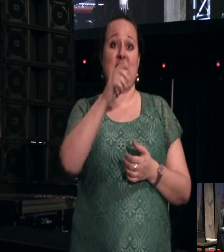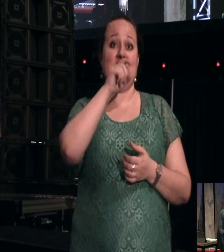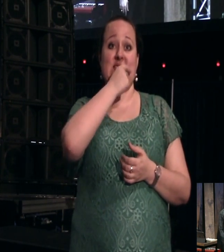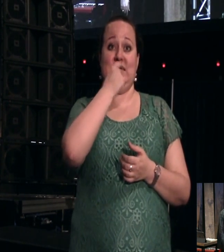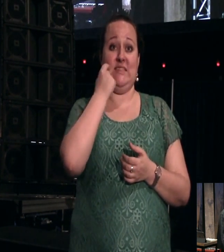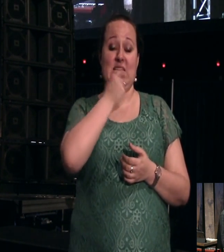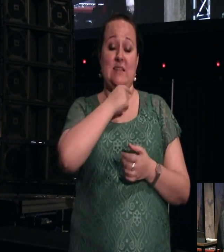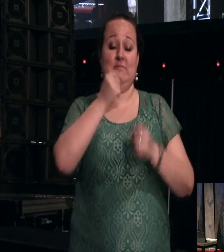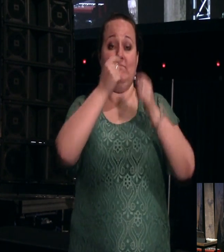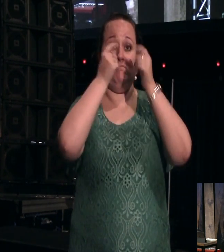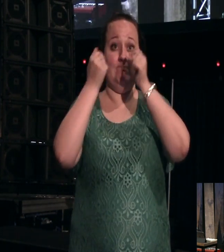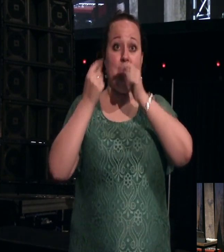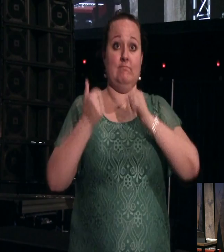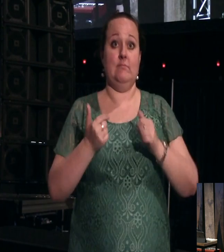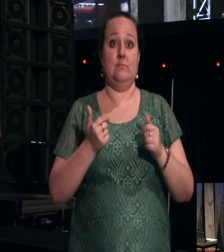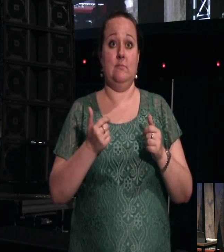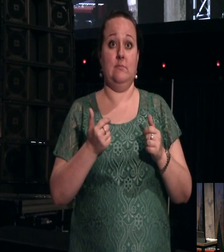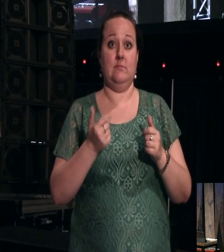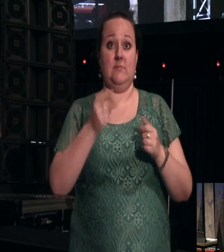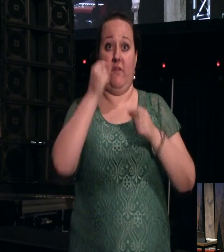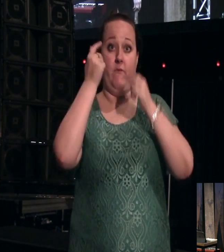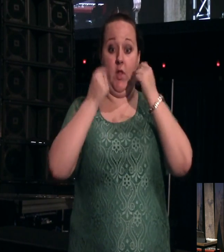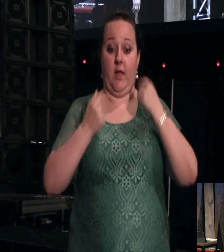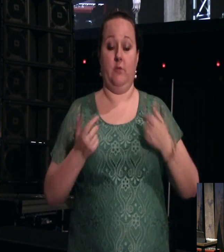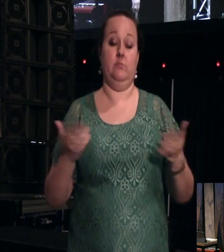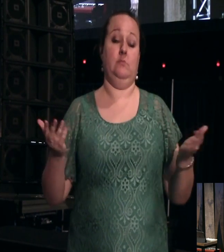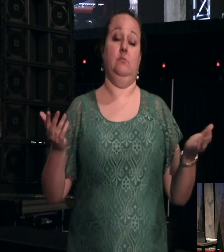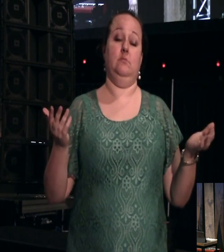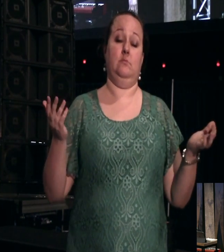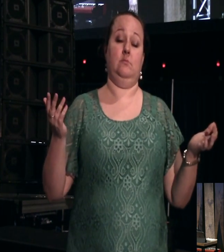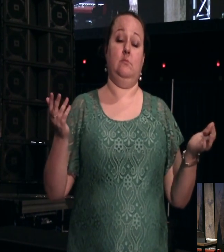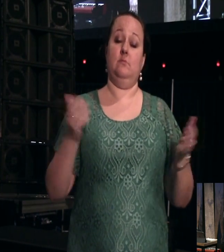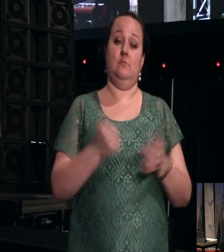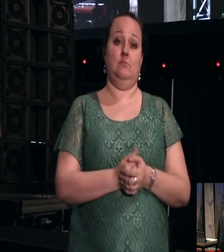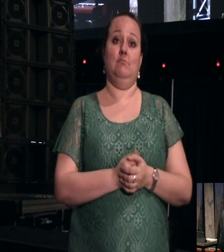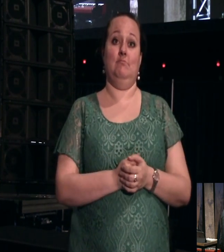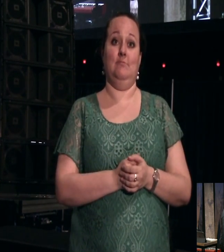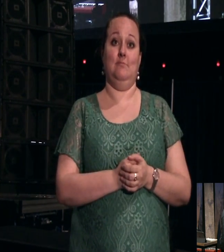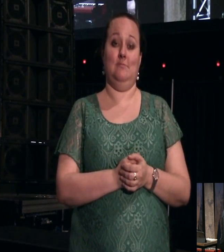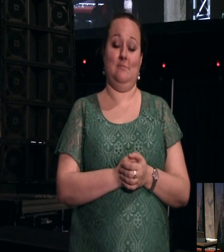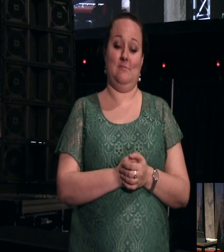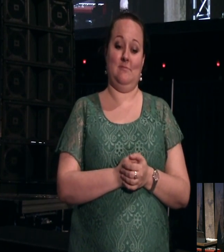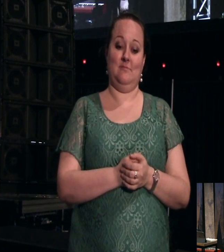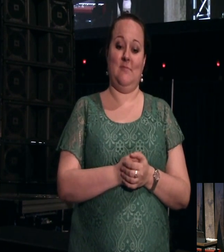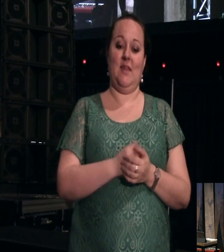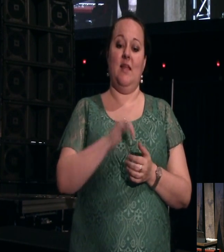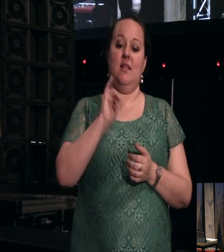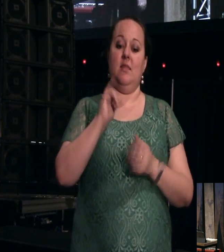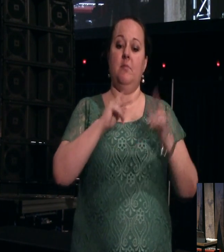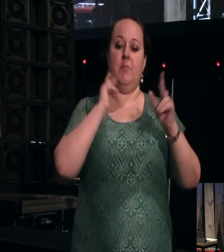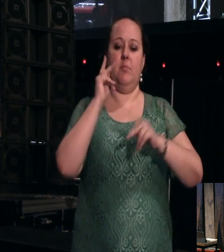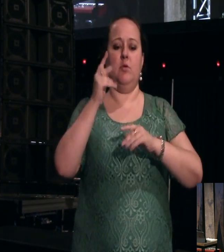Teeth. He's saying, man, they're few. You get old, they fall out.